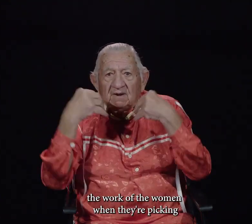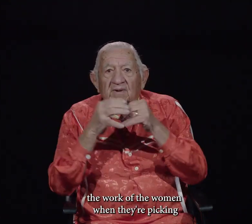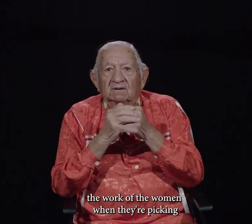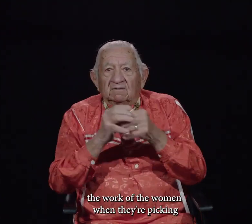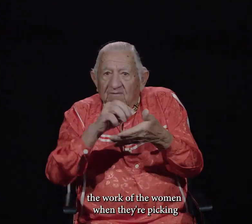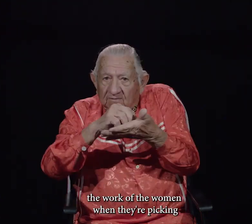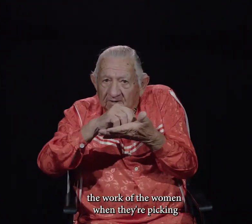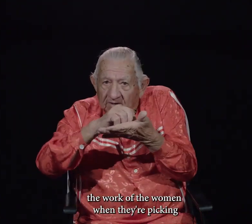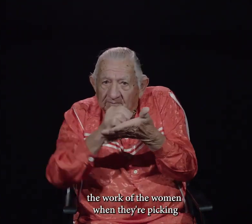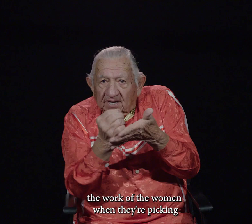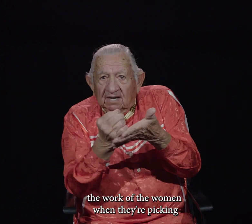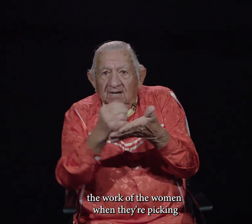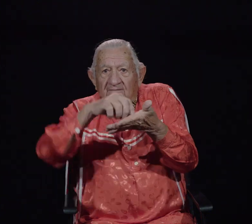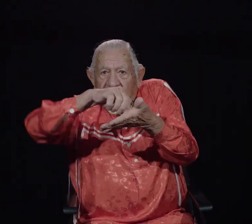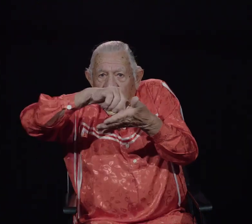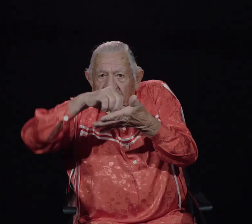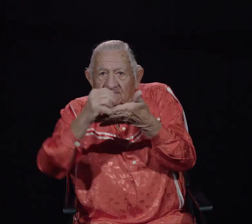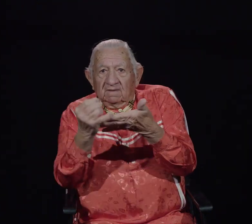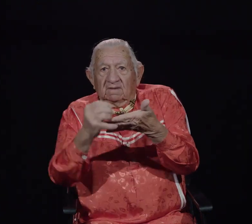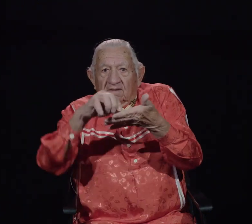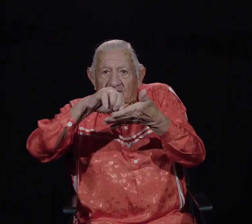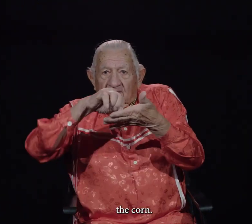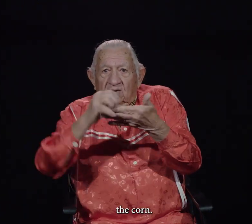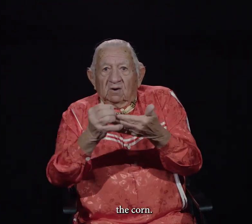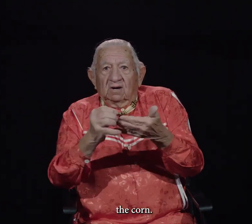women when they're picking the corn.